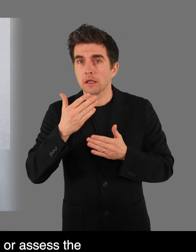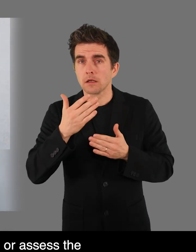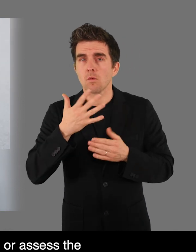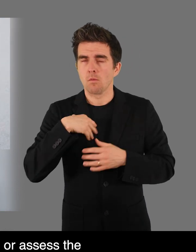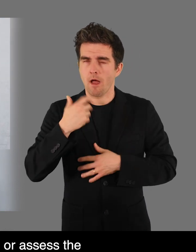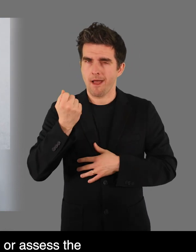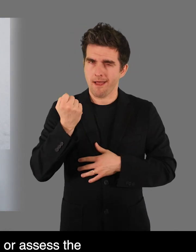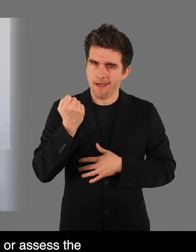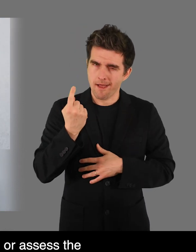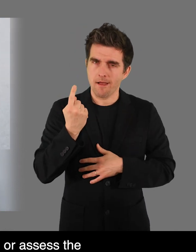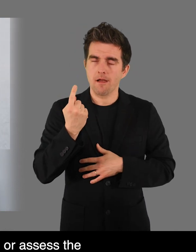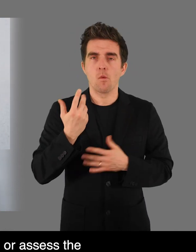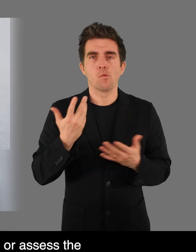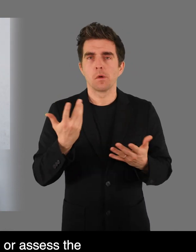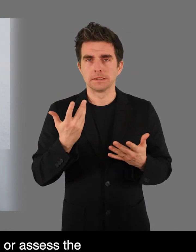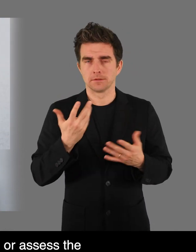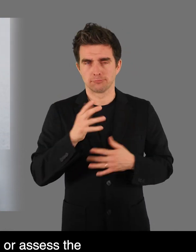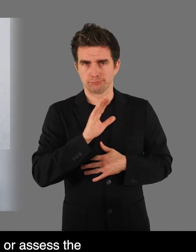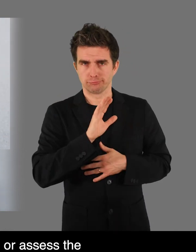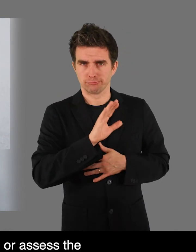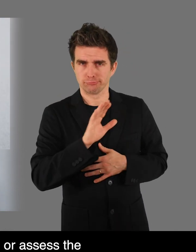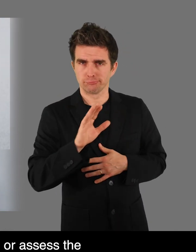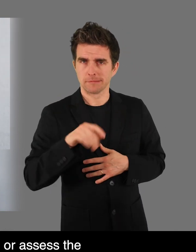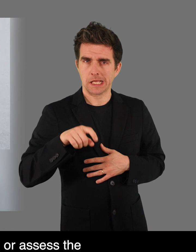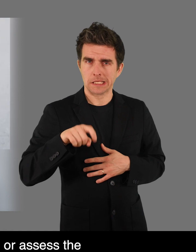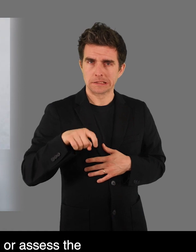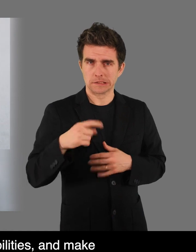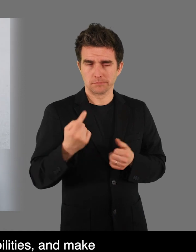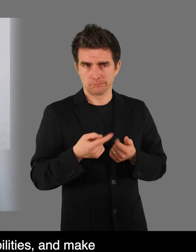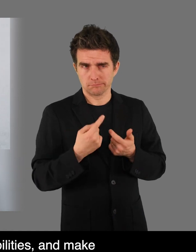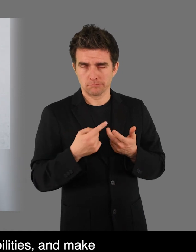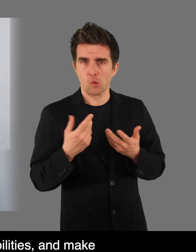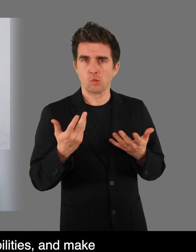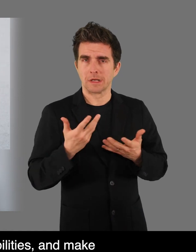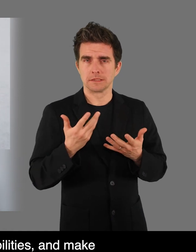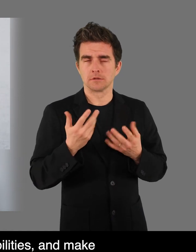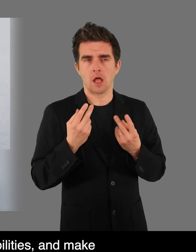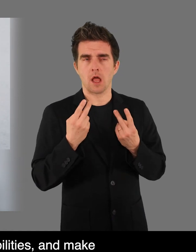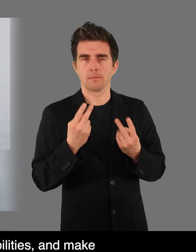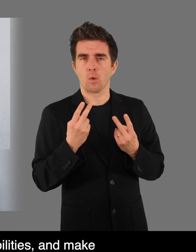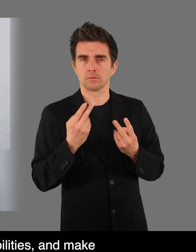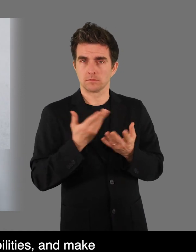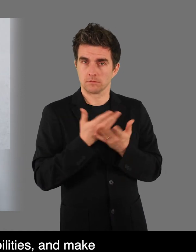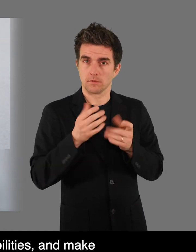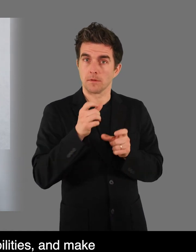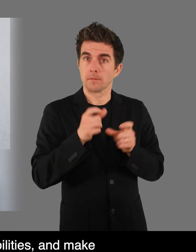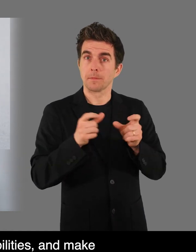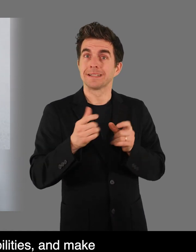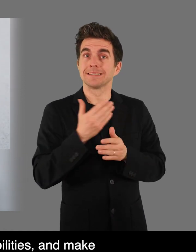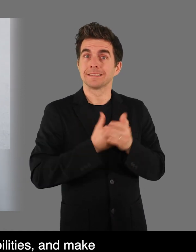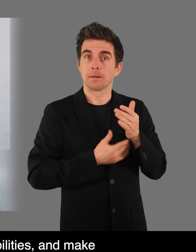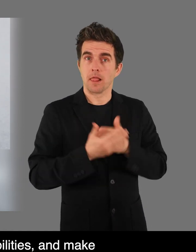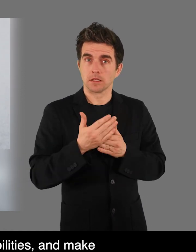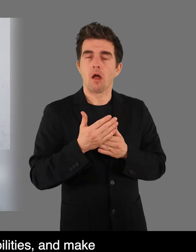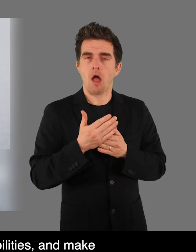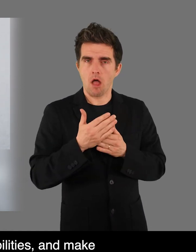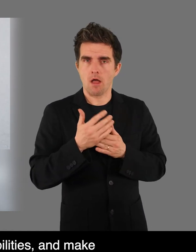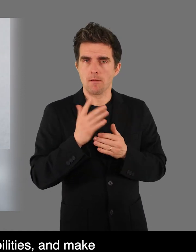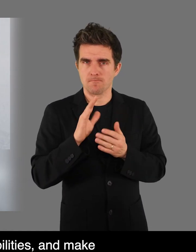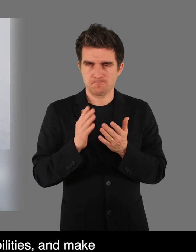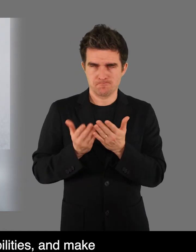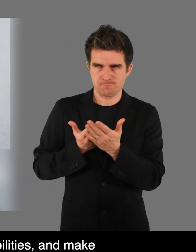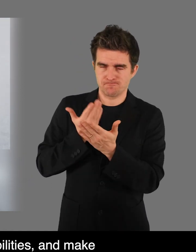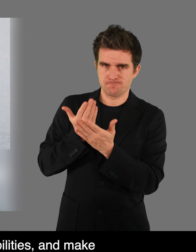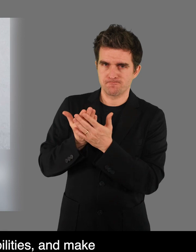disability landscape to understand the needs and priorities of persons with disabilities and make